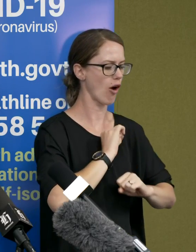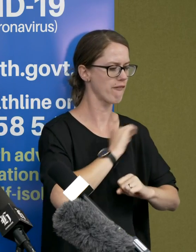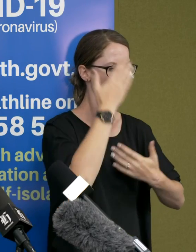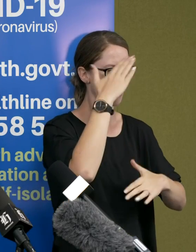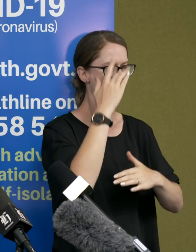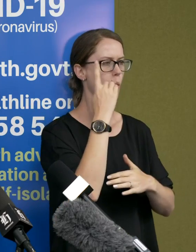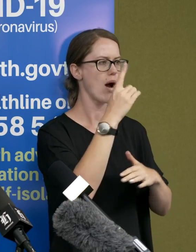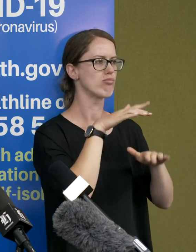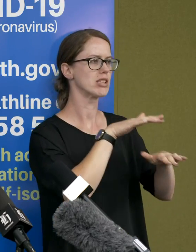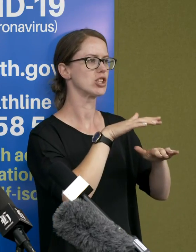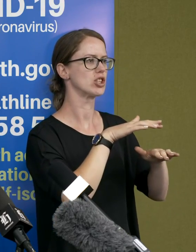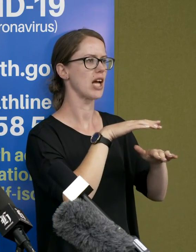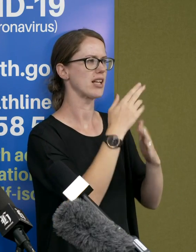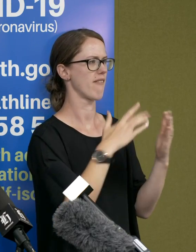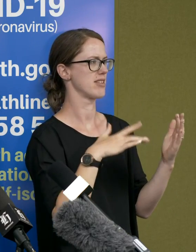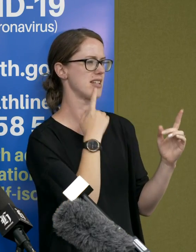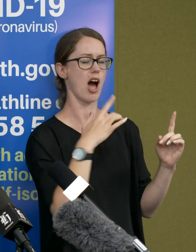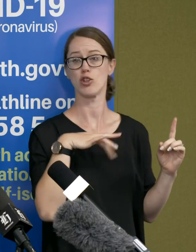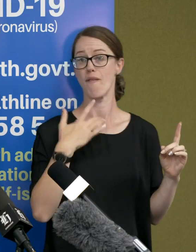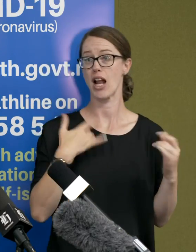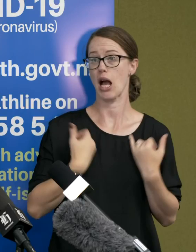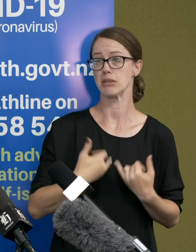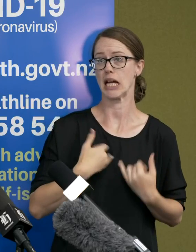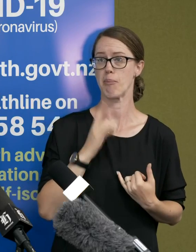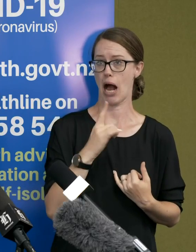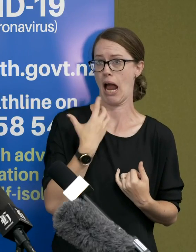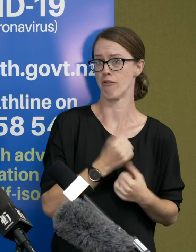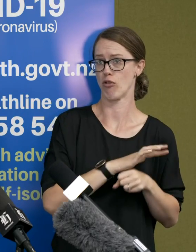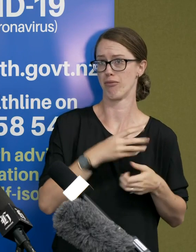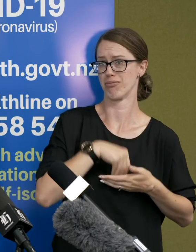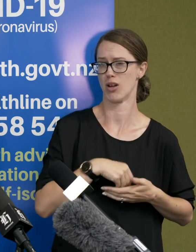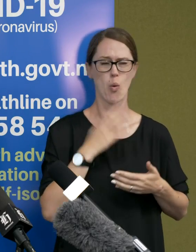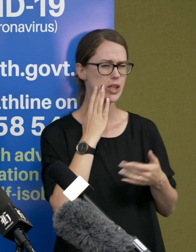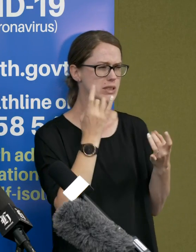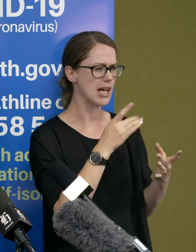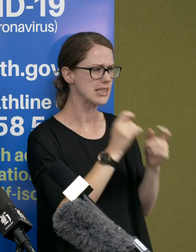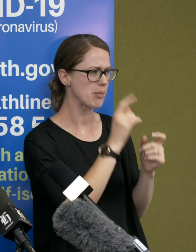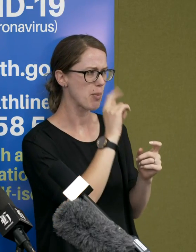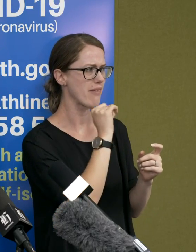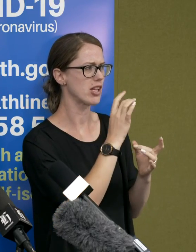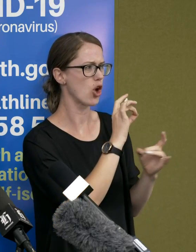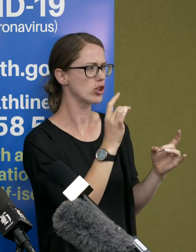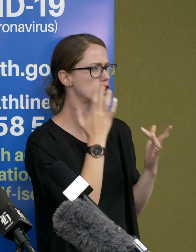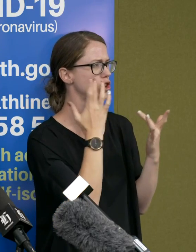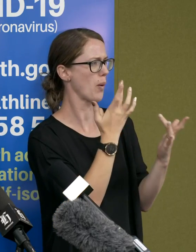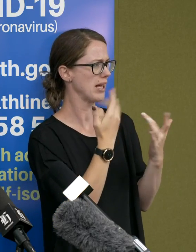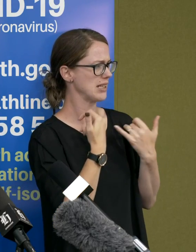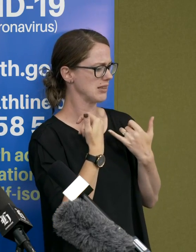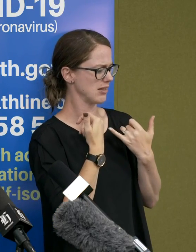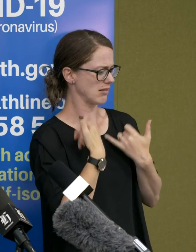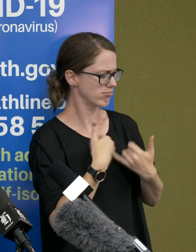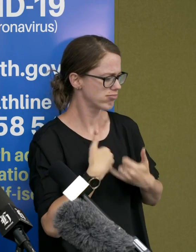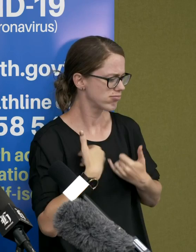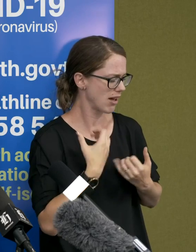British actor say he doesn't feel like he's sick, and he's confirmed positive. When do you start testing people that aren't showing symptoms? So at